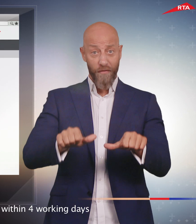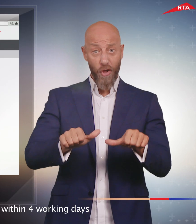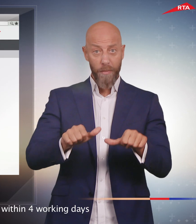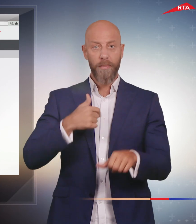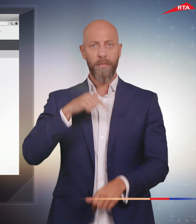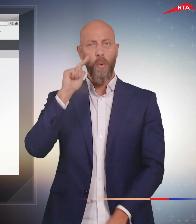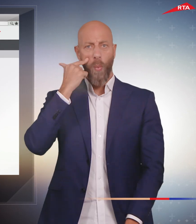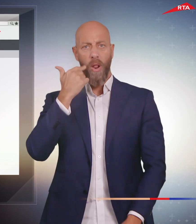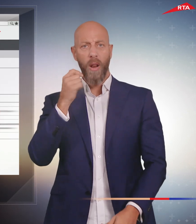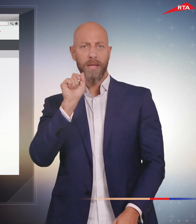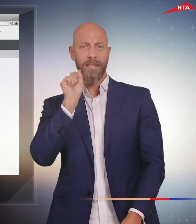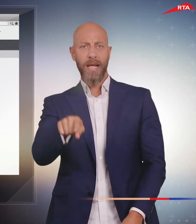days.